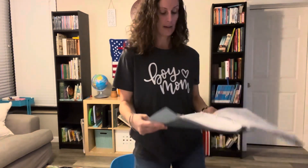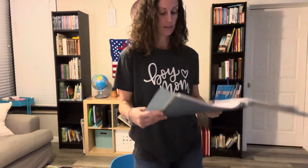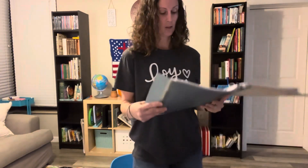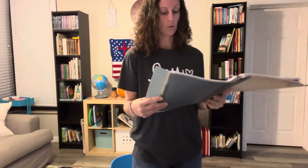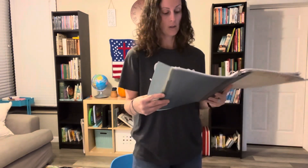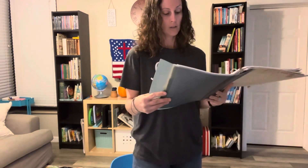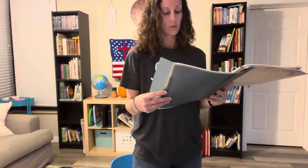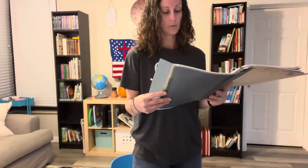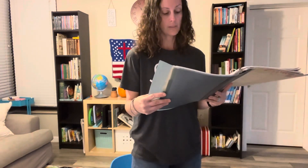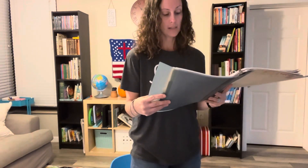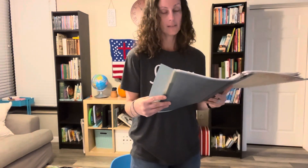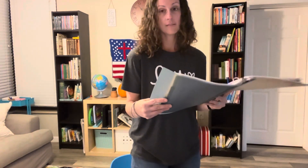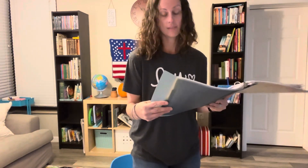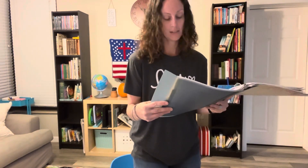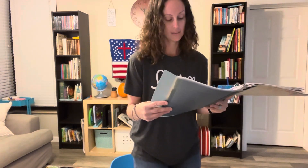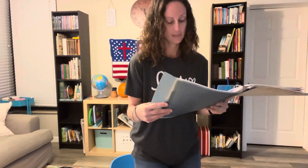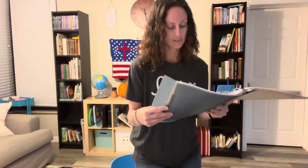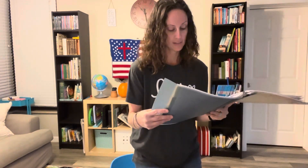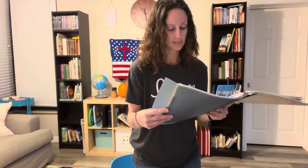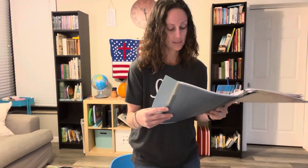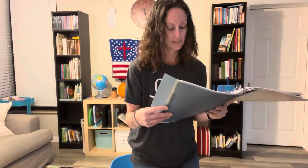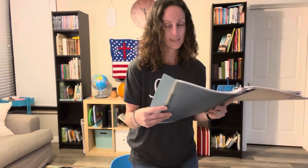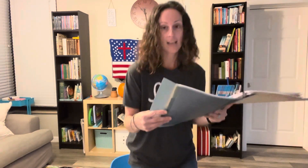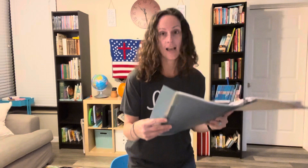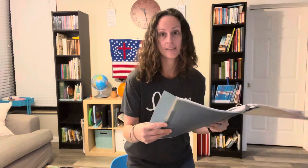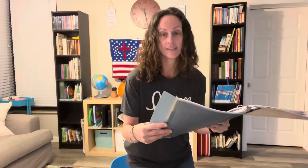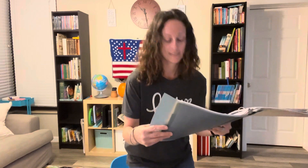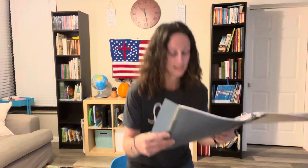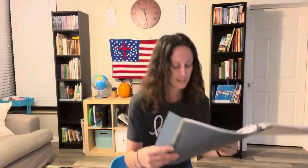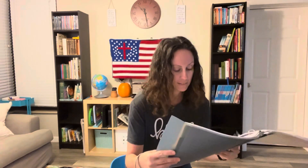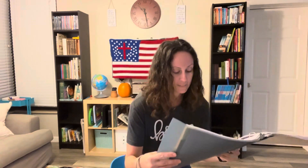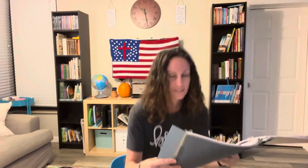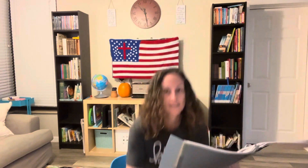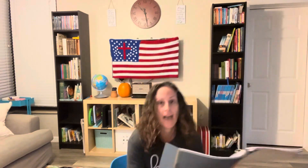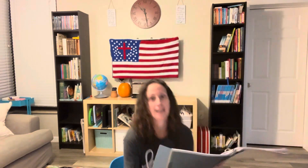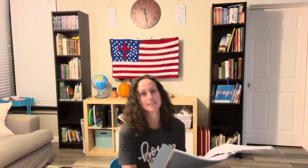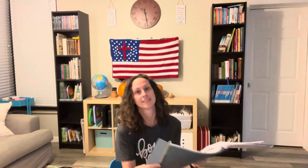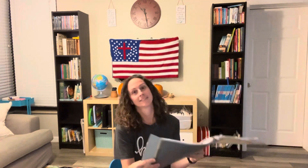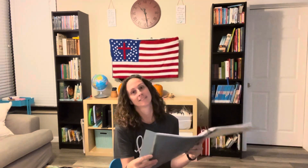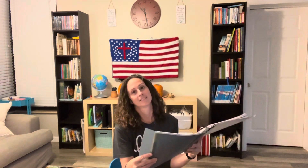So to sit, sit, sits, sat, sitting, sat.